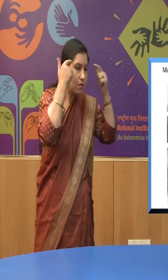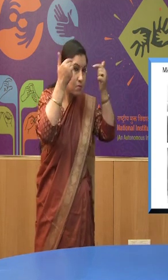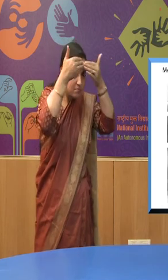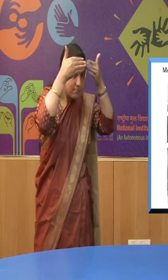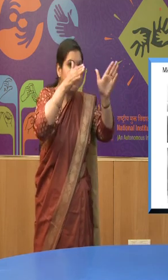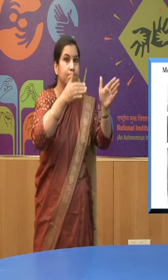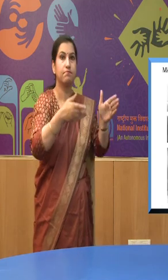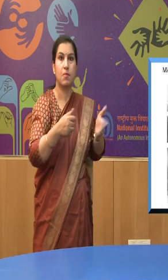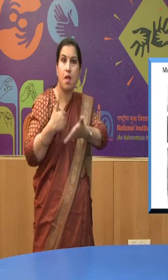opinion.